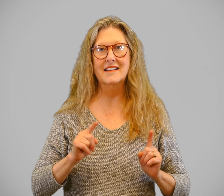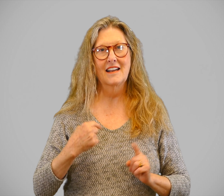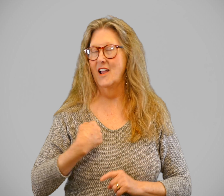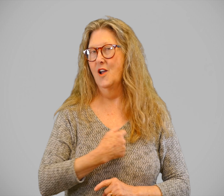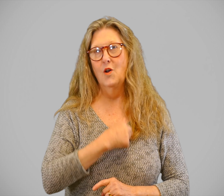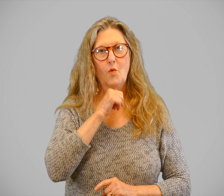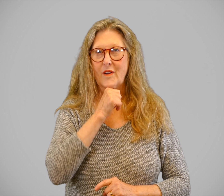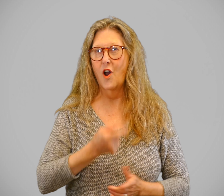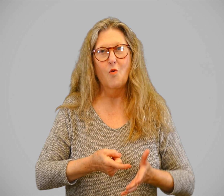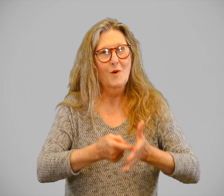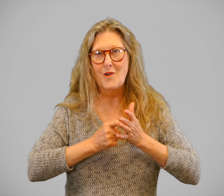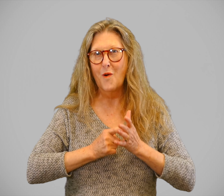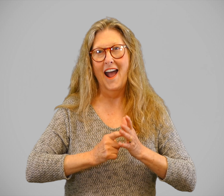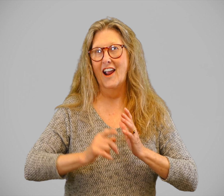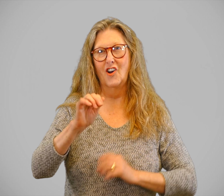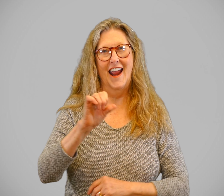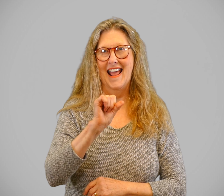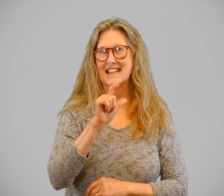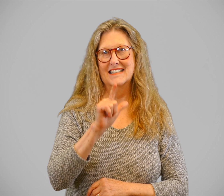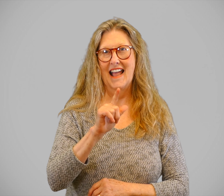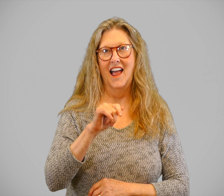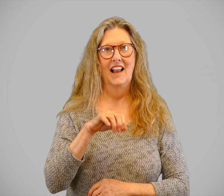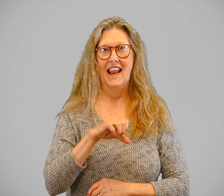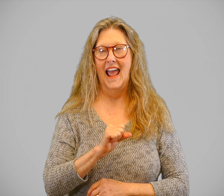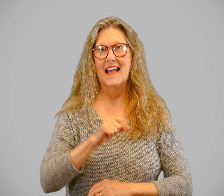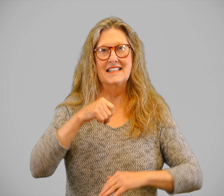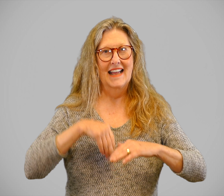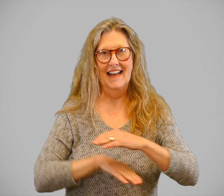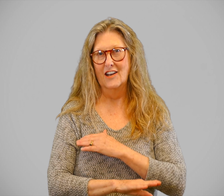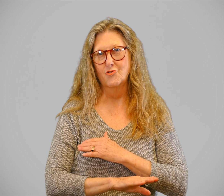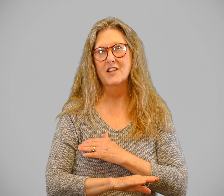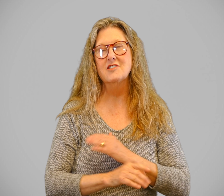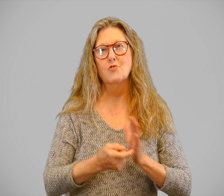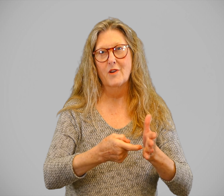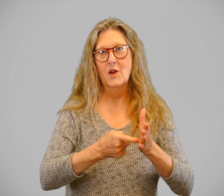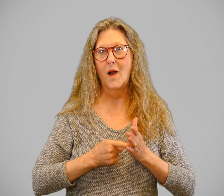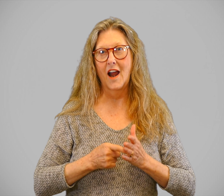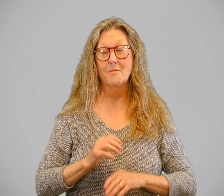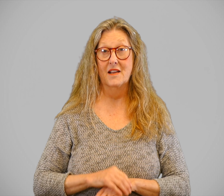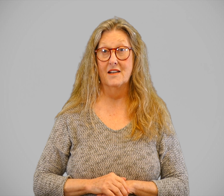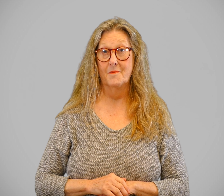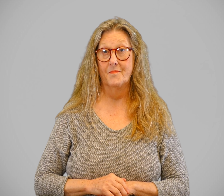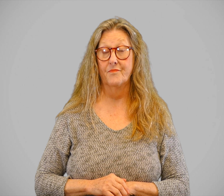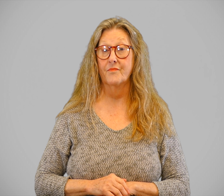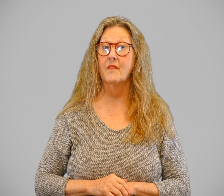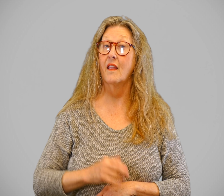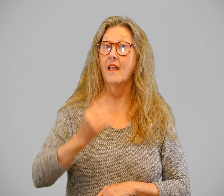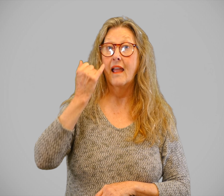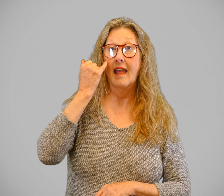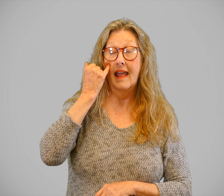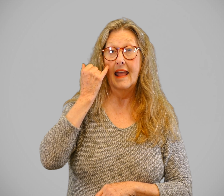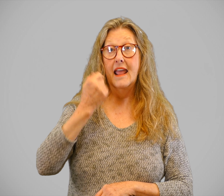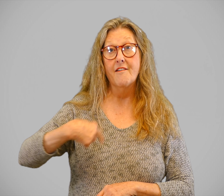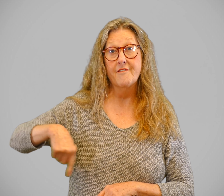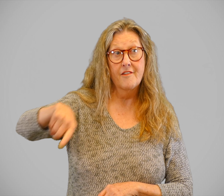If those who apply for our program don't have a background in deafness or